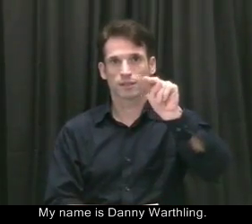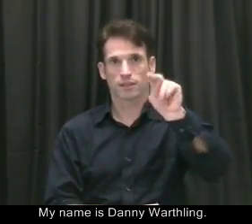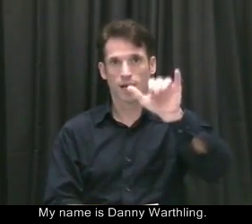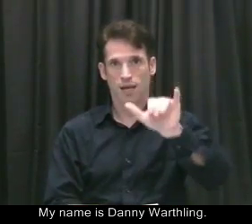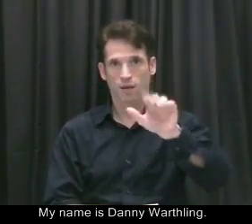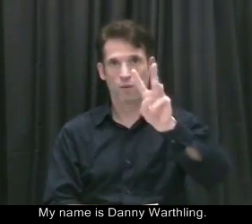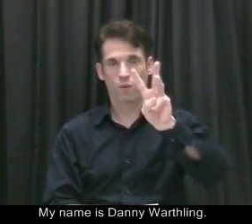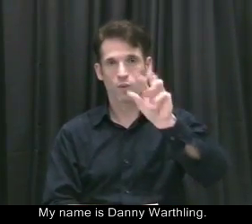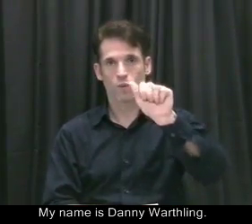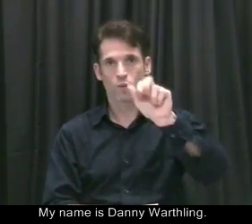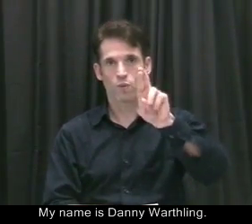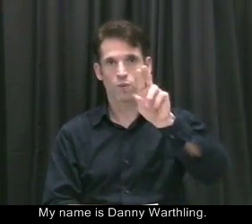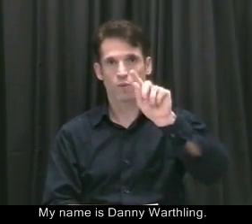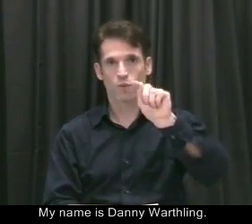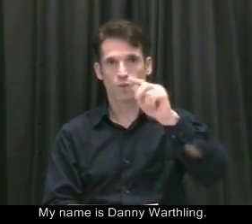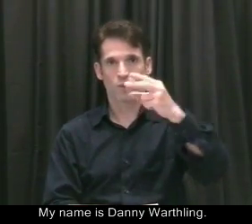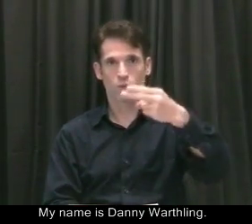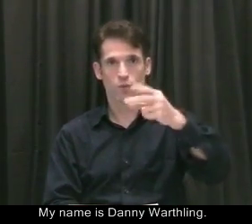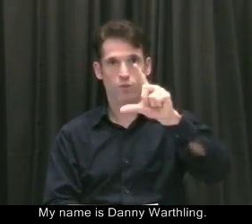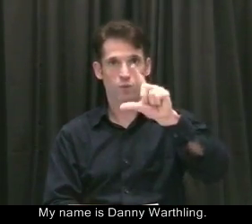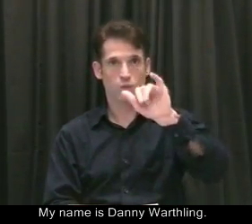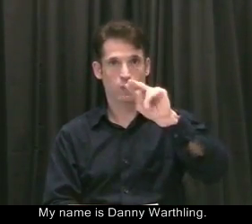My name is Danny Worthling.